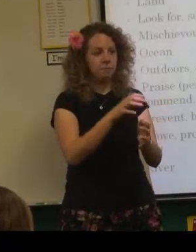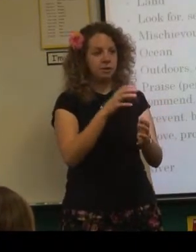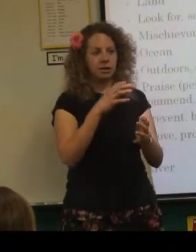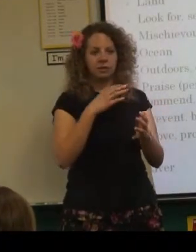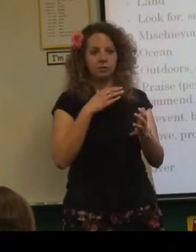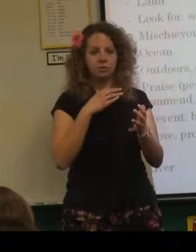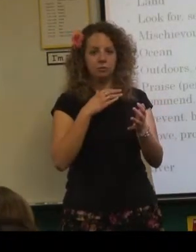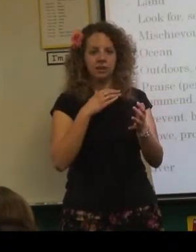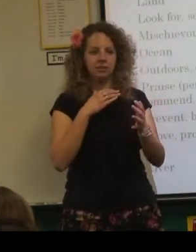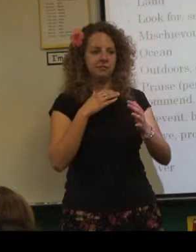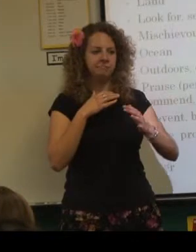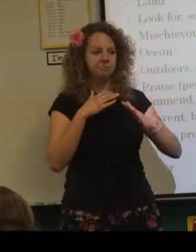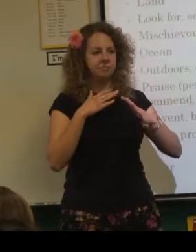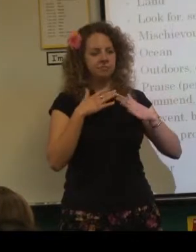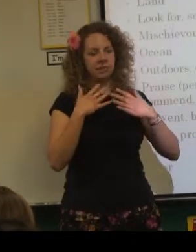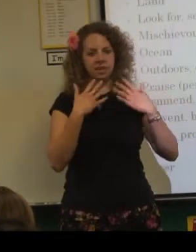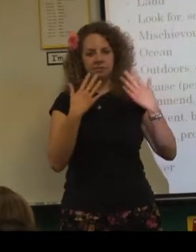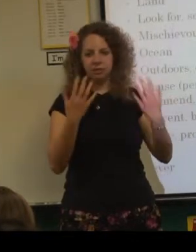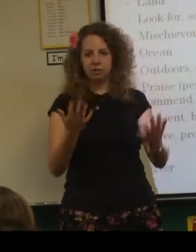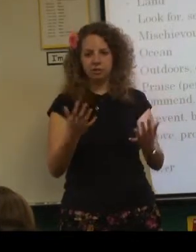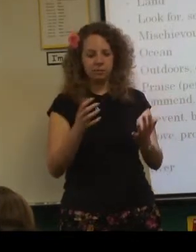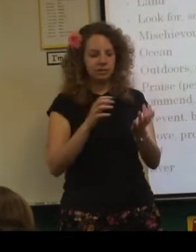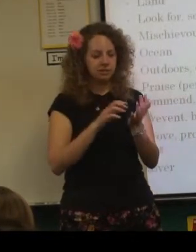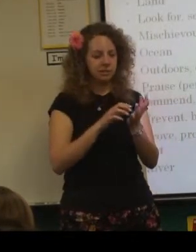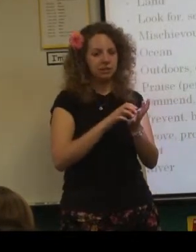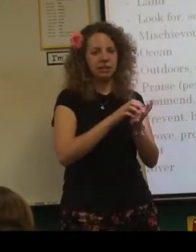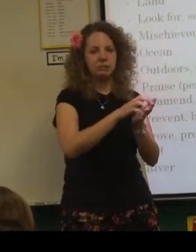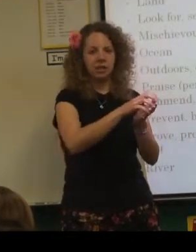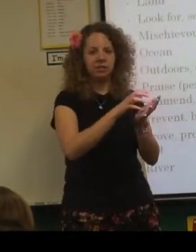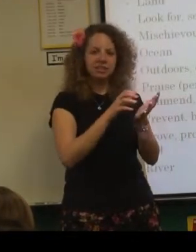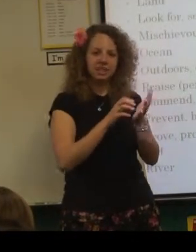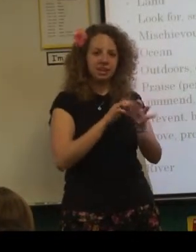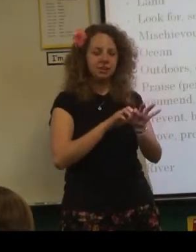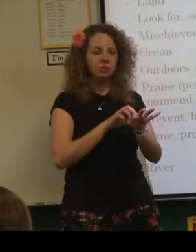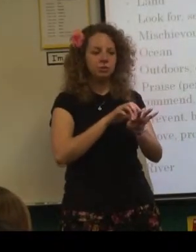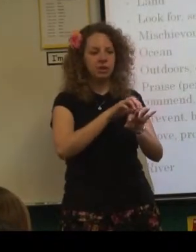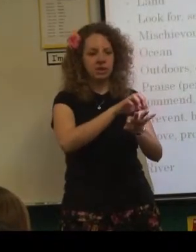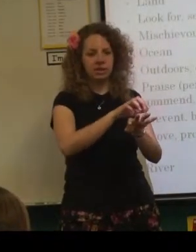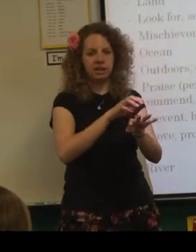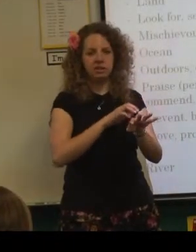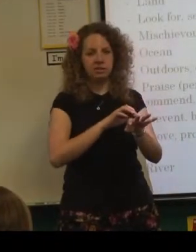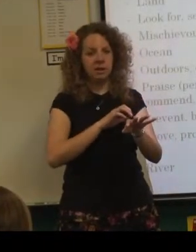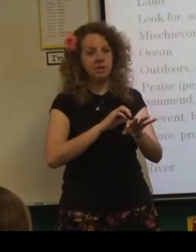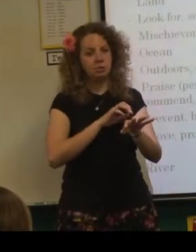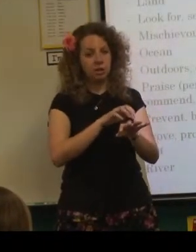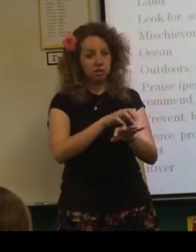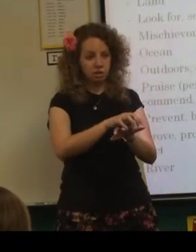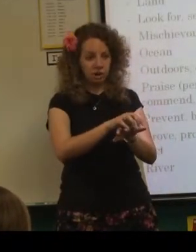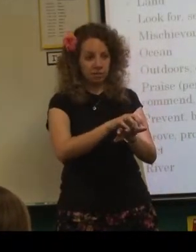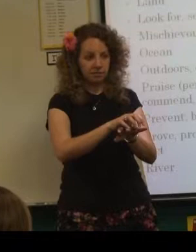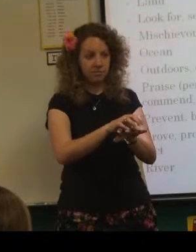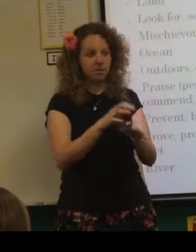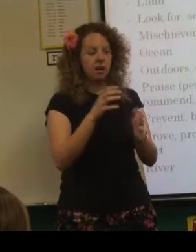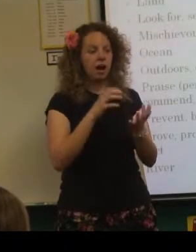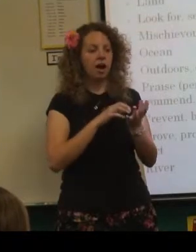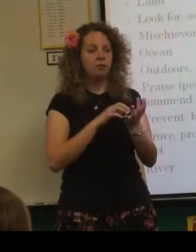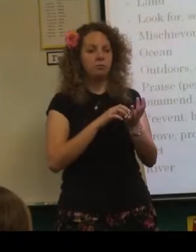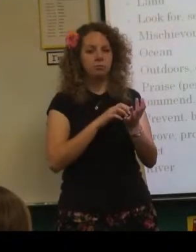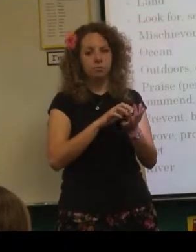But it can also be like if you're describing something else, it can be on this side. So it kind of just depends what you're describing.